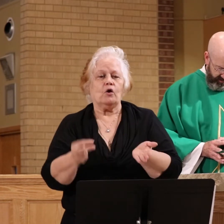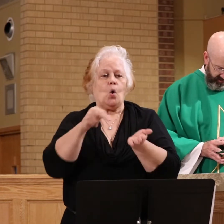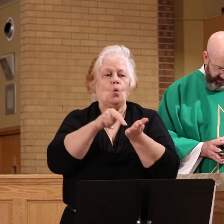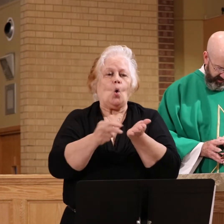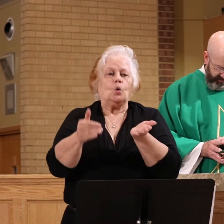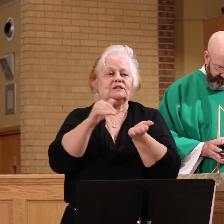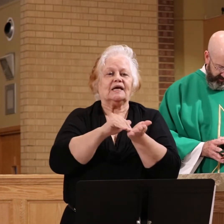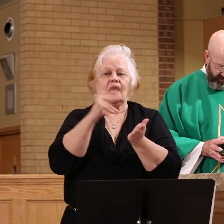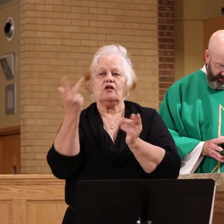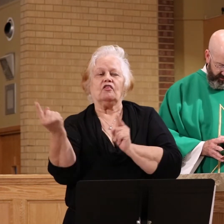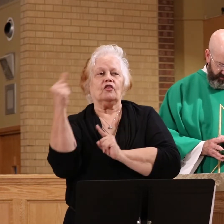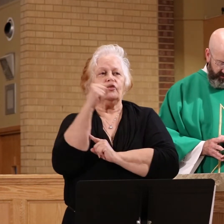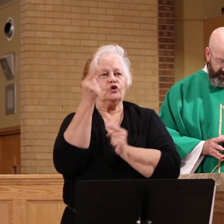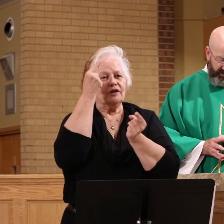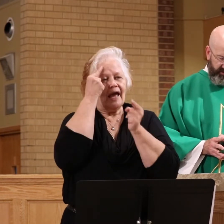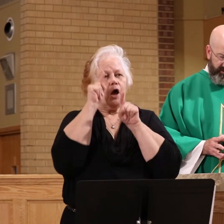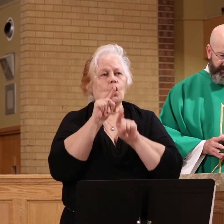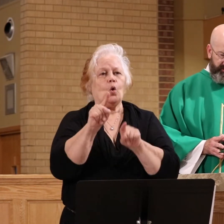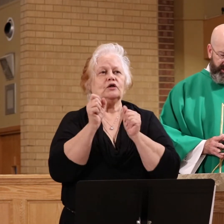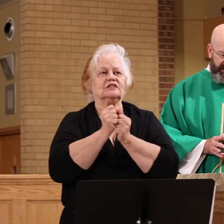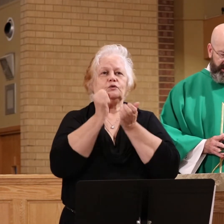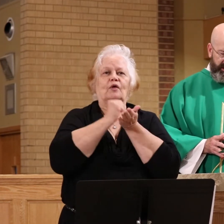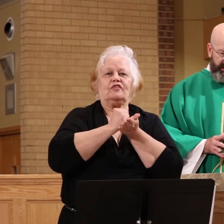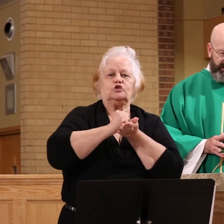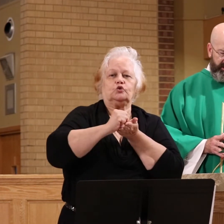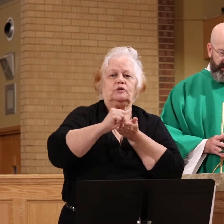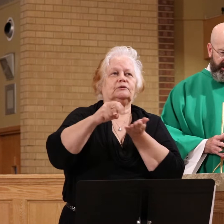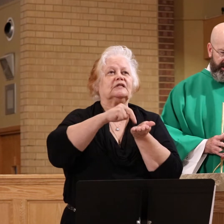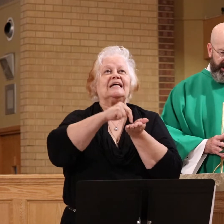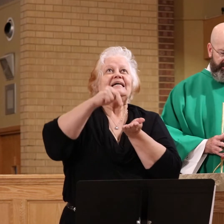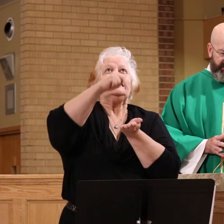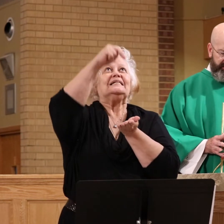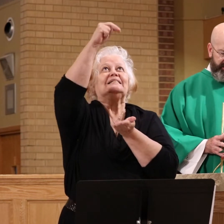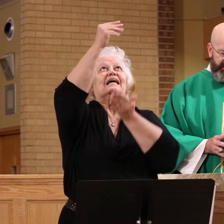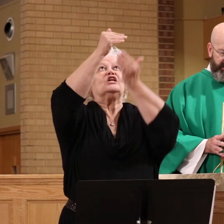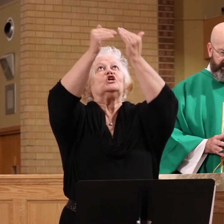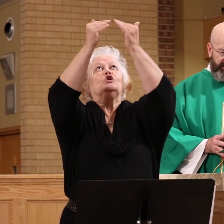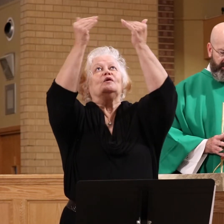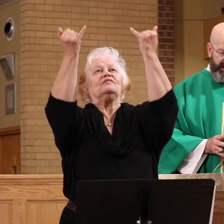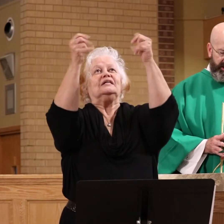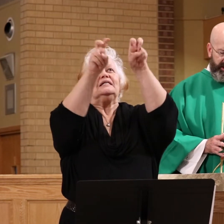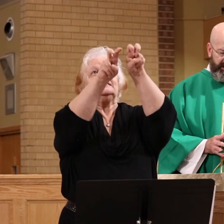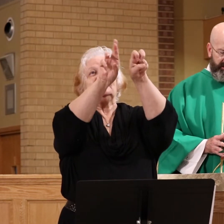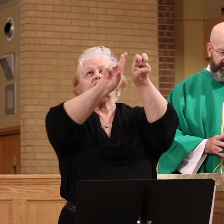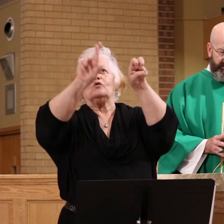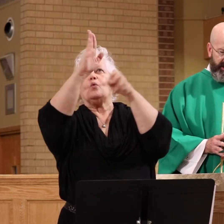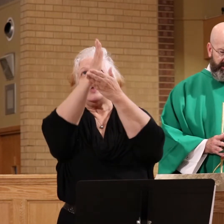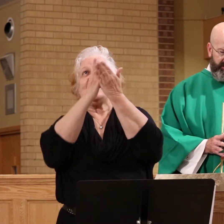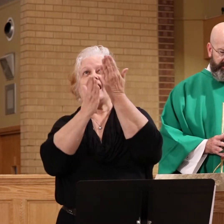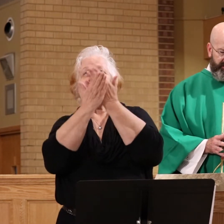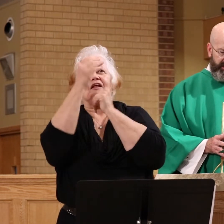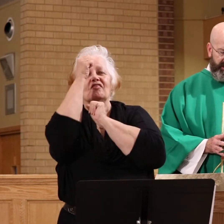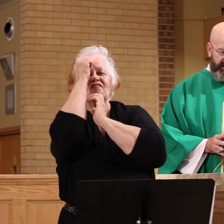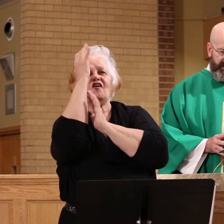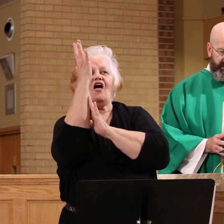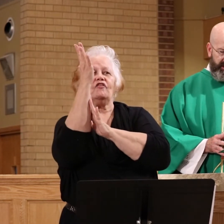again on the third day in accordance with the Scriptures. He ascended into heaven and is seated at the right hand of the